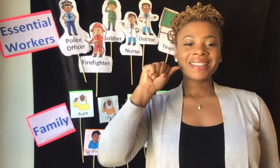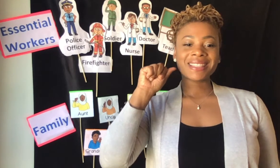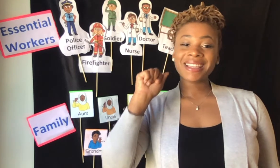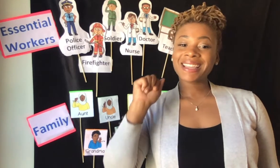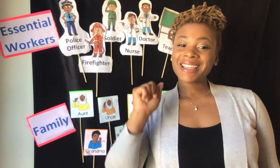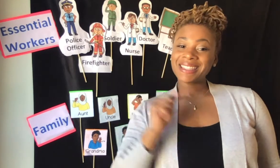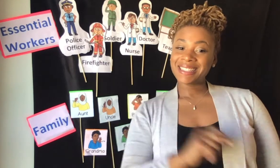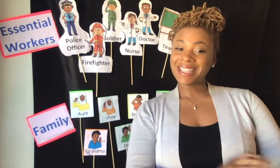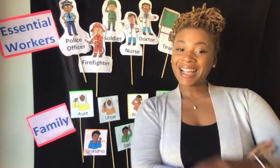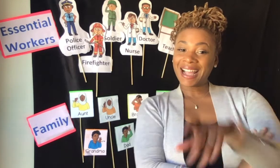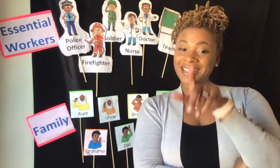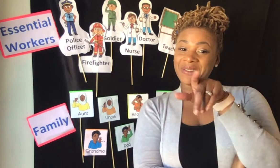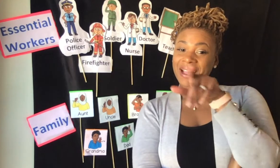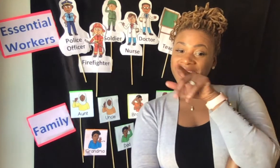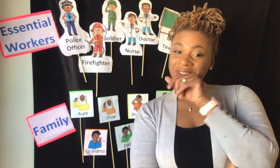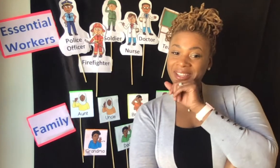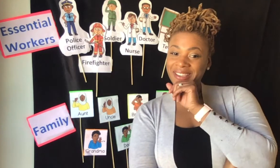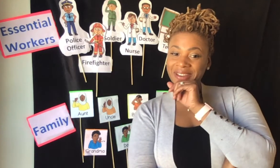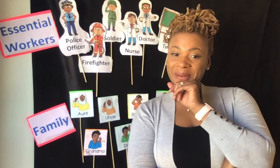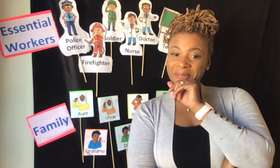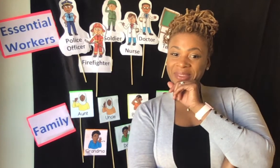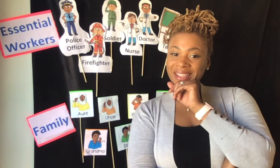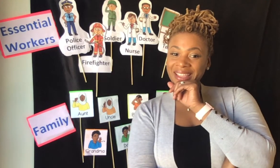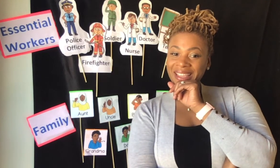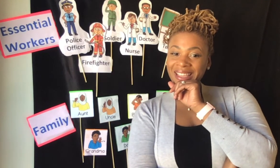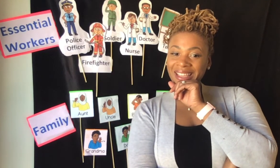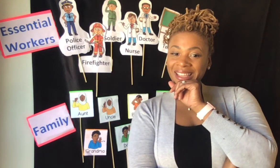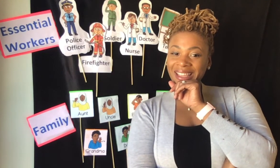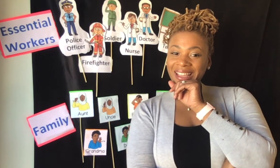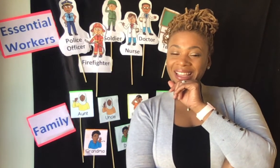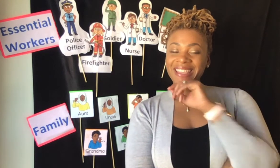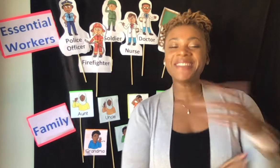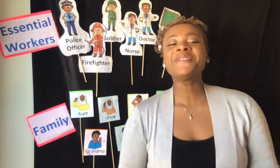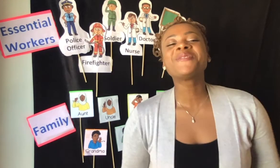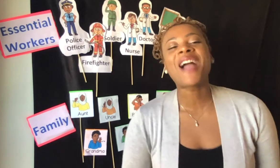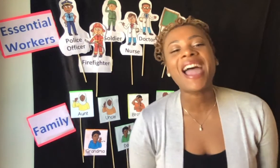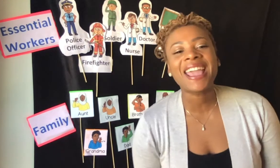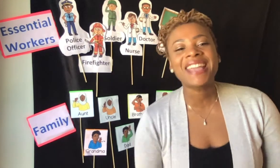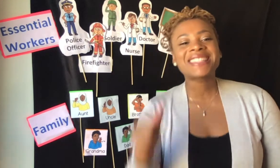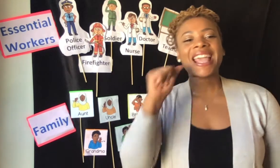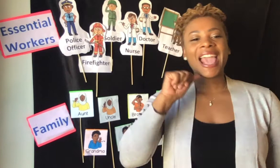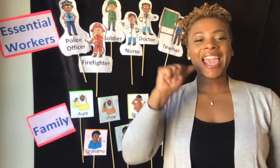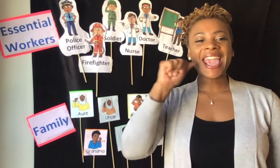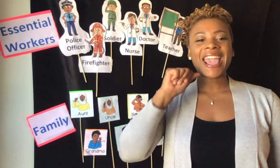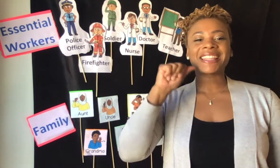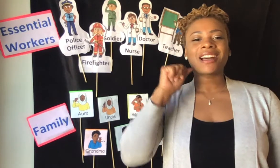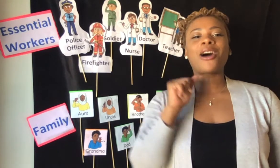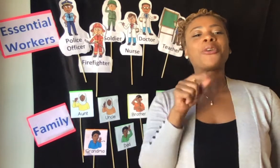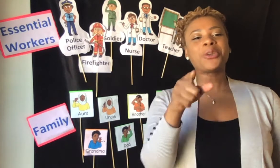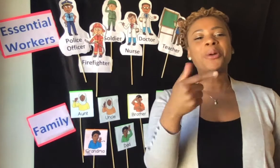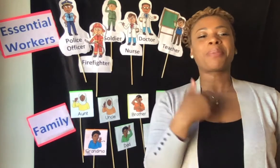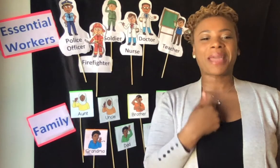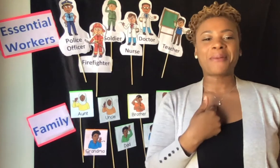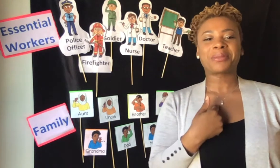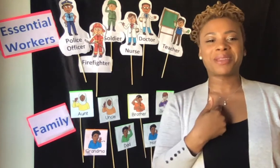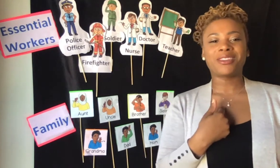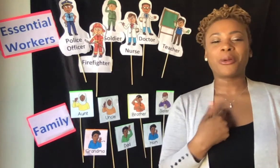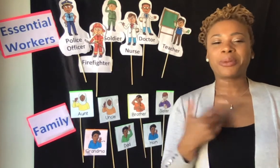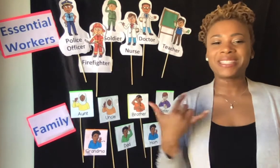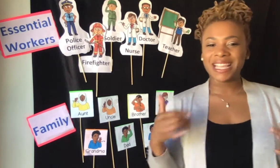Tick tock. I knew I could trick you up. You're right. It's ant. Oh, you were playing with me. You were pretending